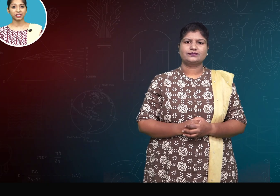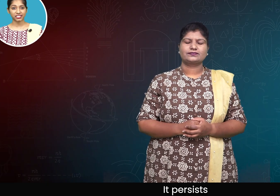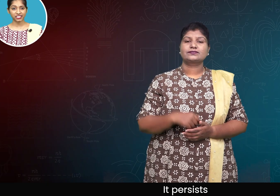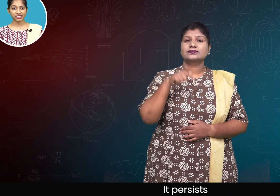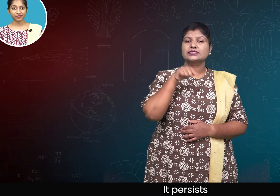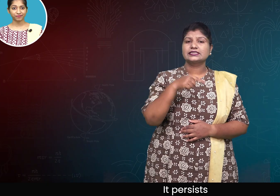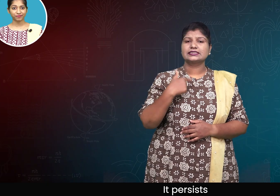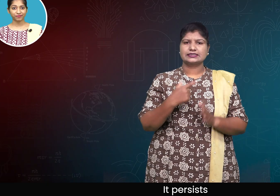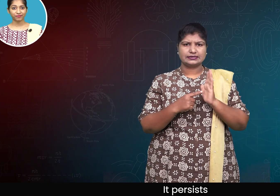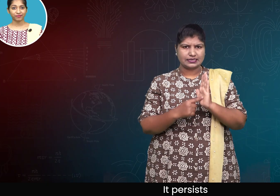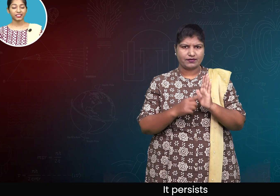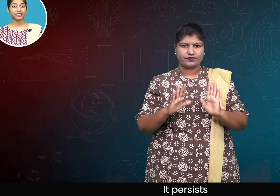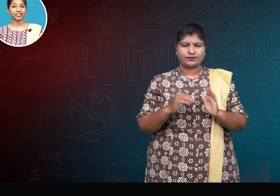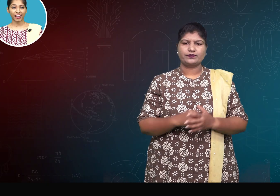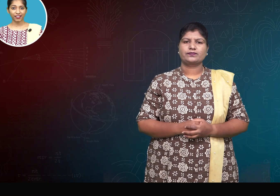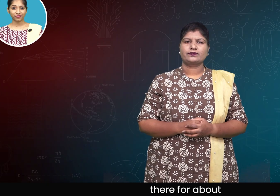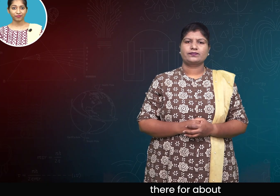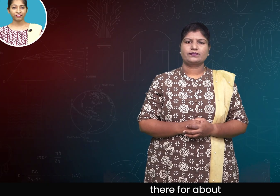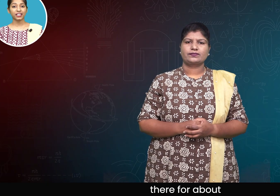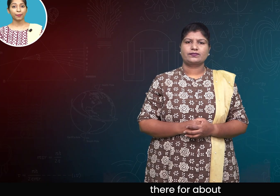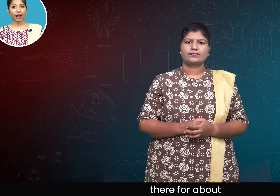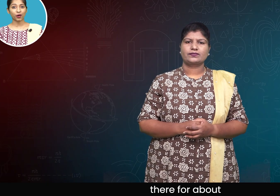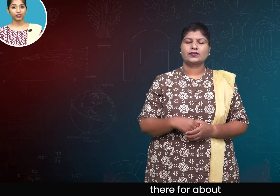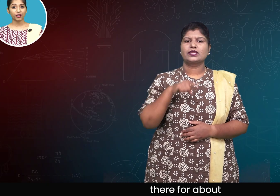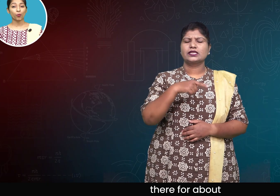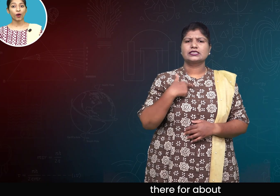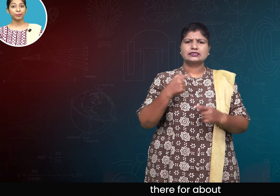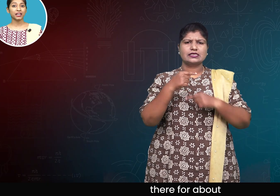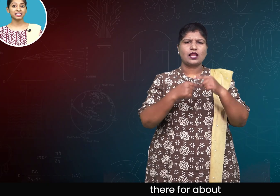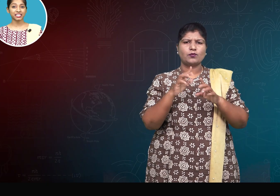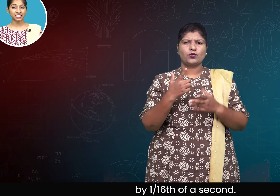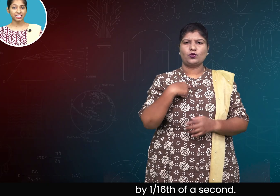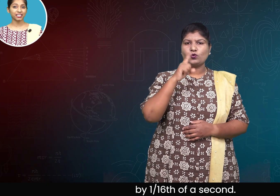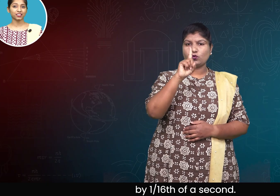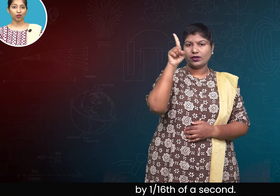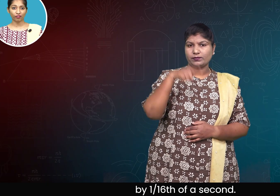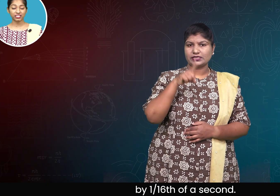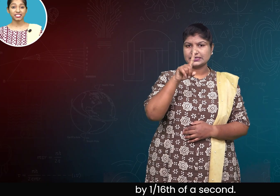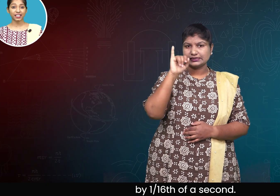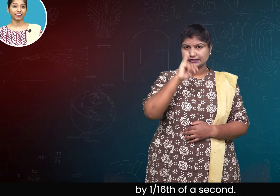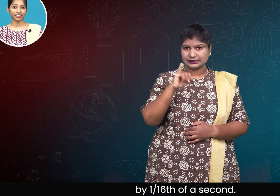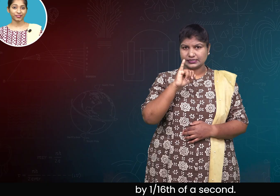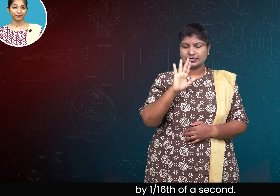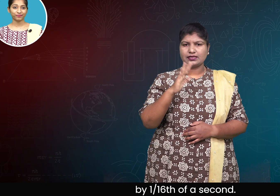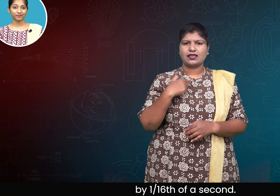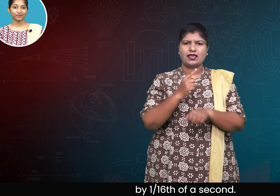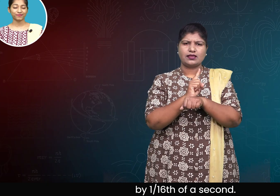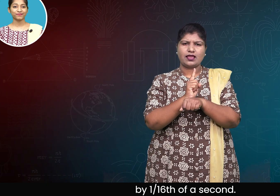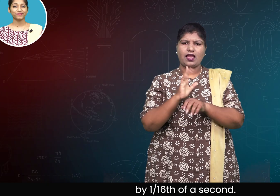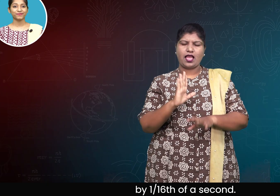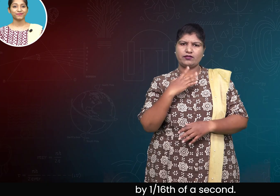It persists there for about 1/16th of a second.